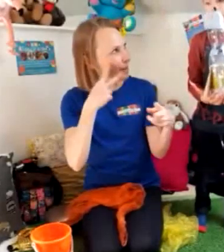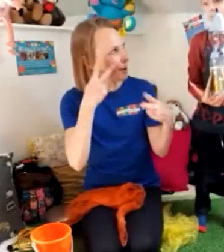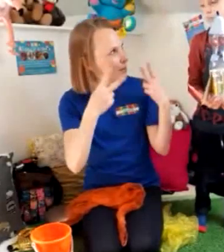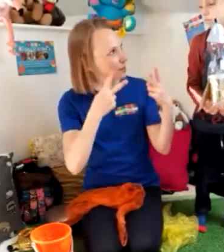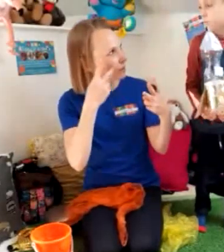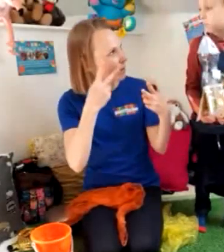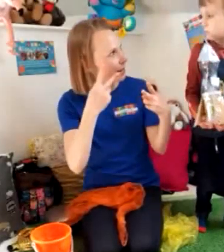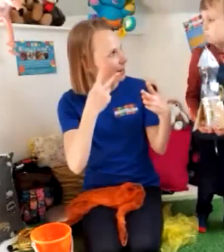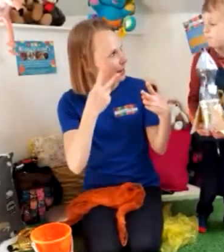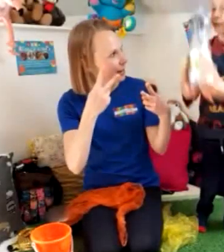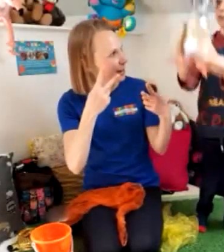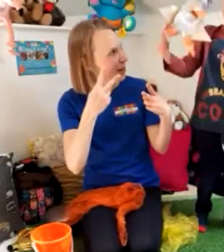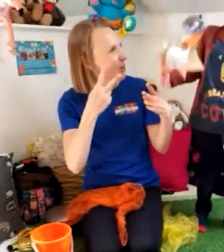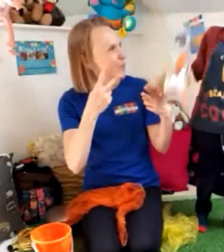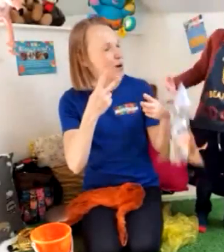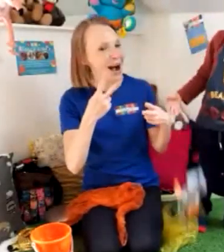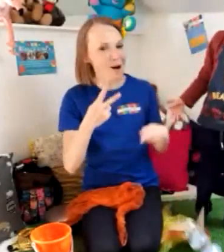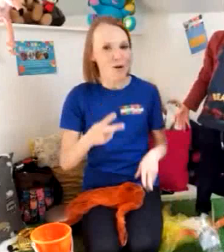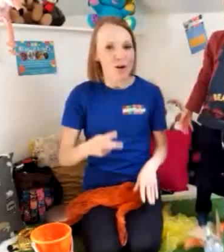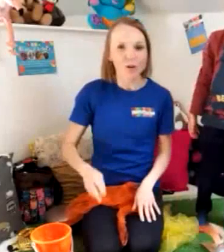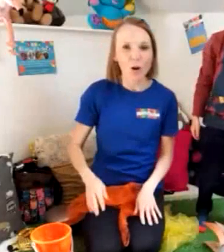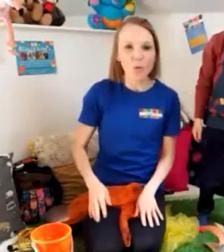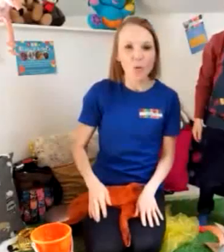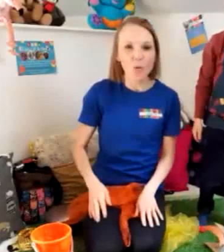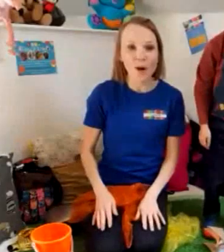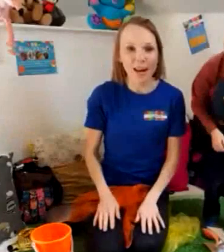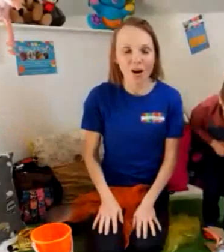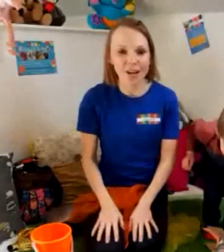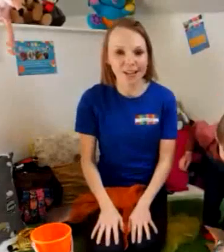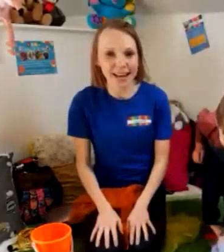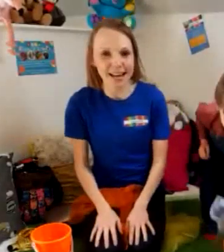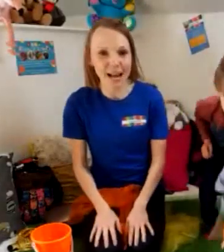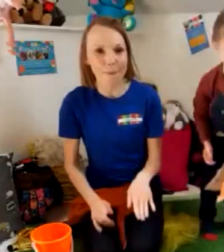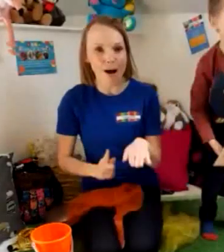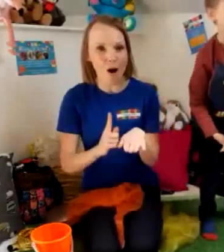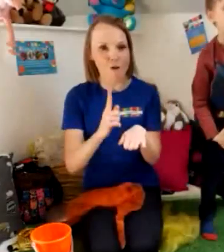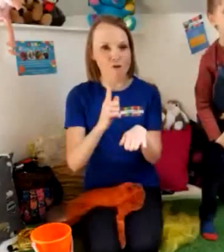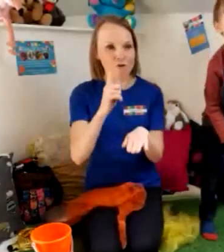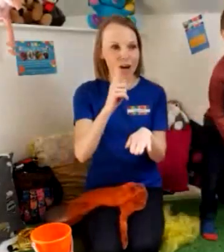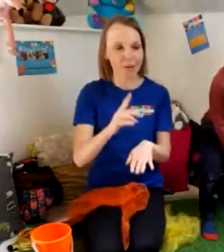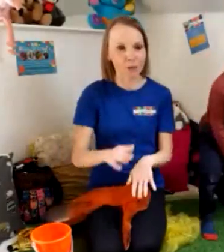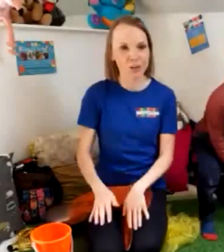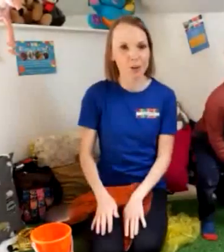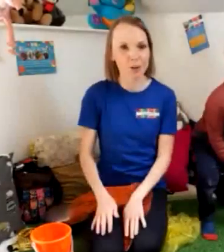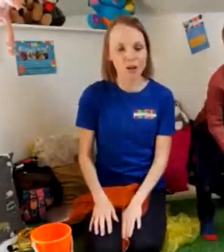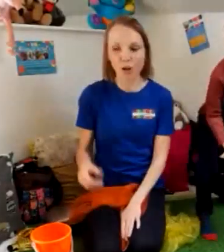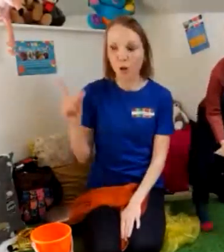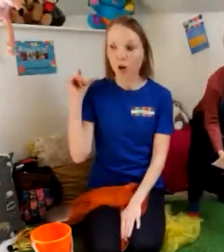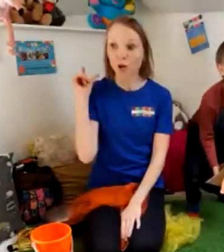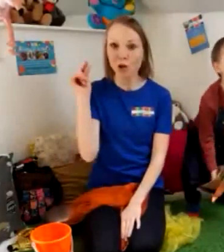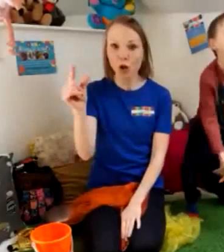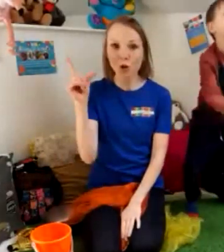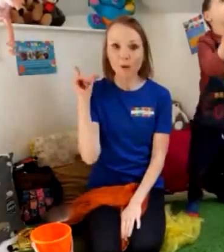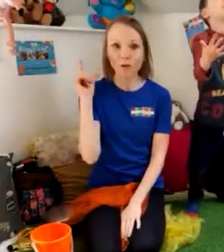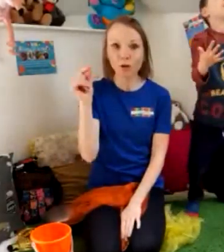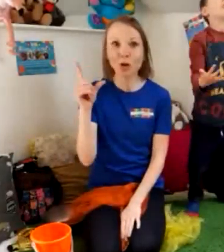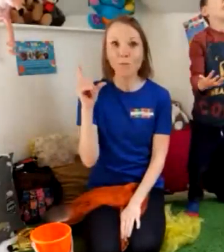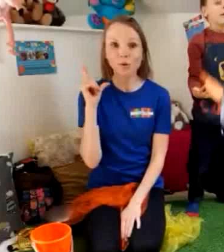this, do we? Wow, so we are going to sing about a rocket with ship. We're going to do zoom, zoom,